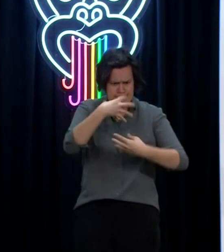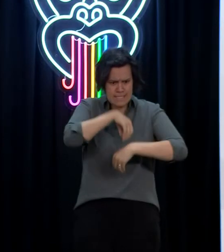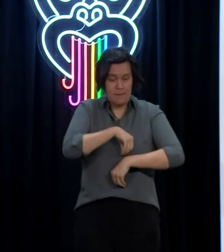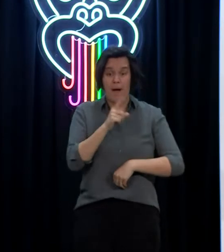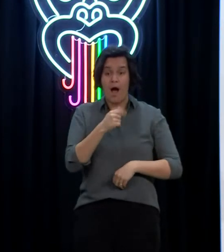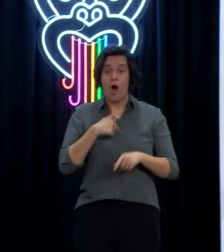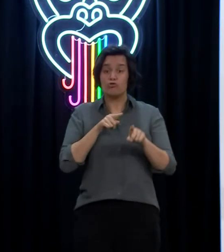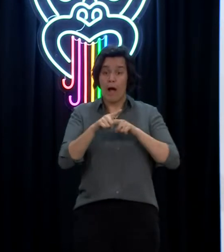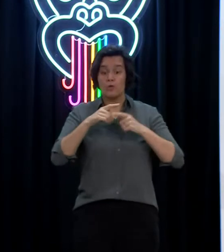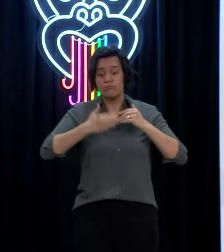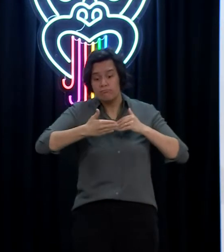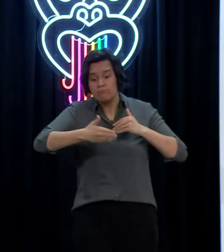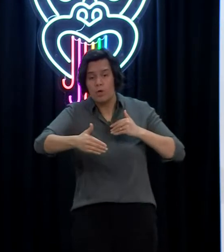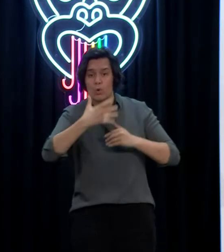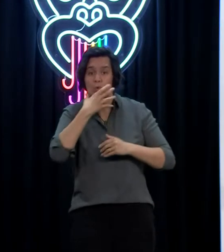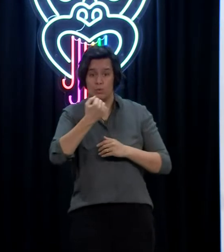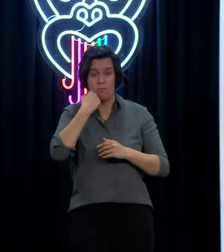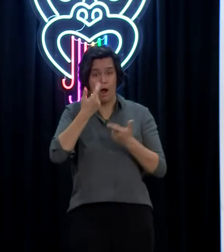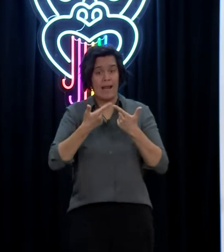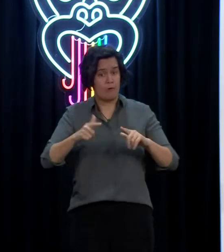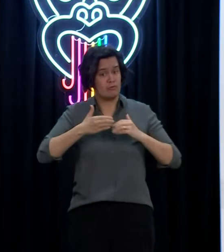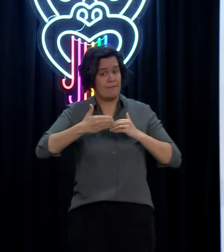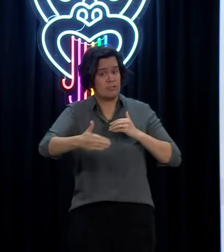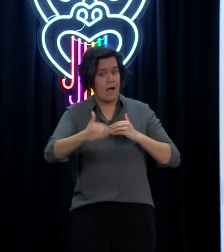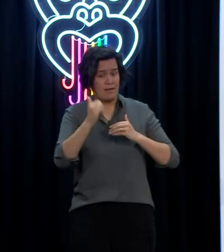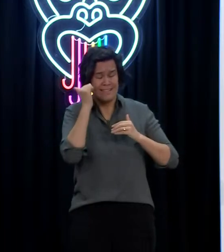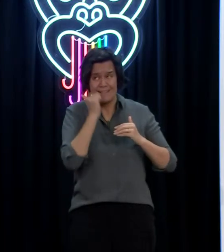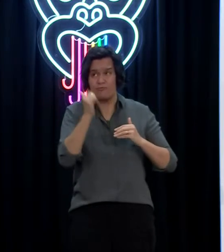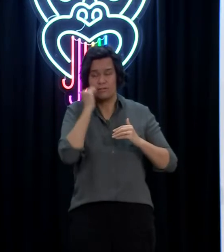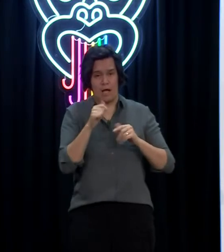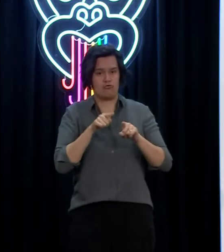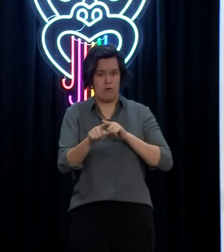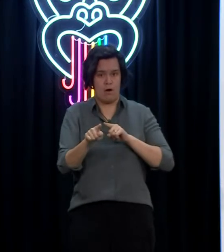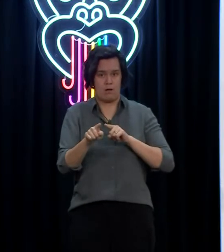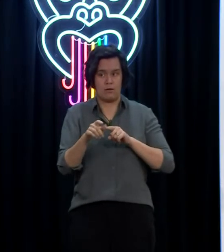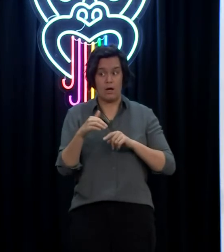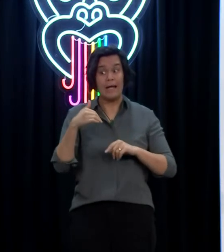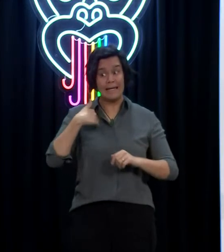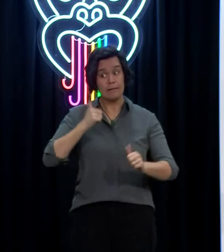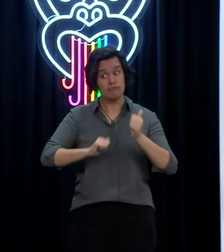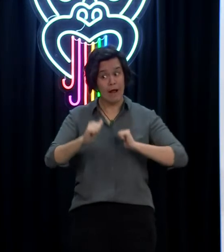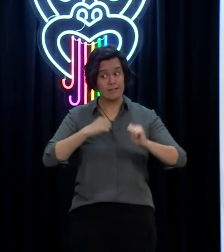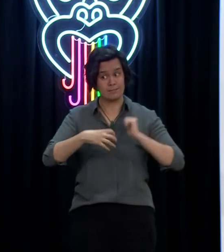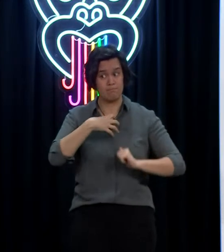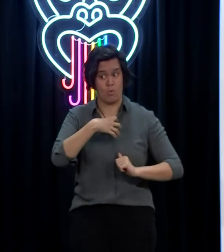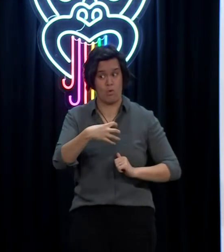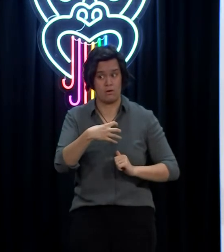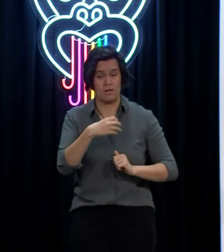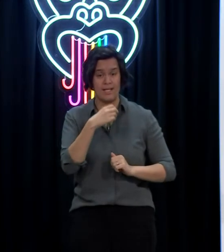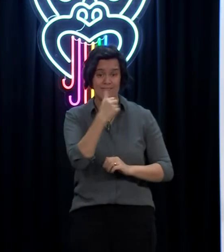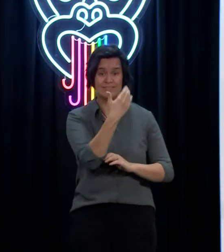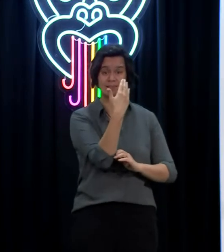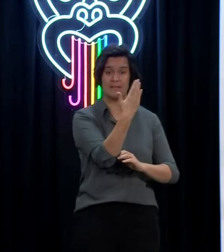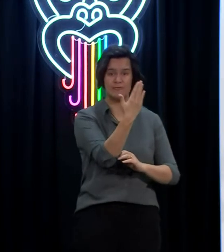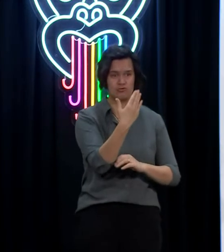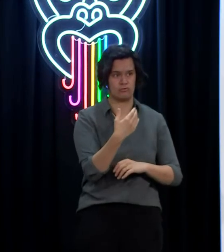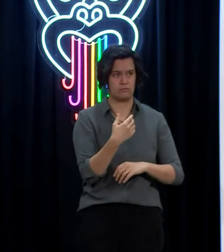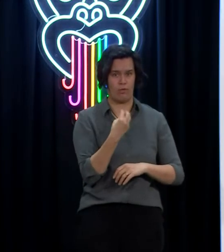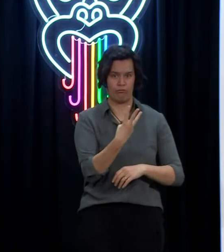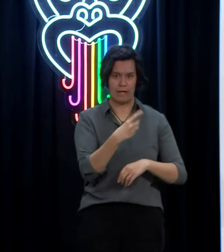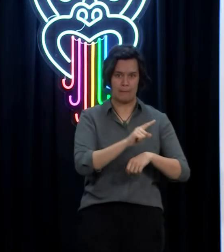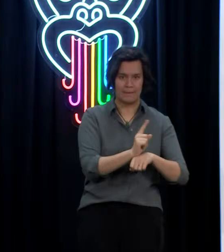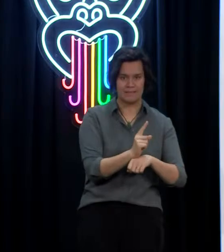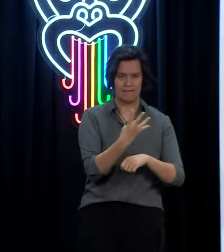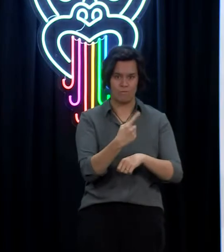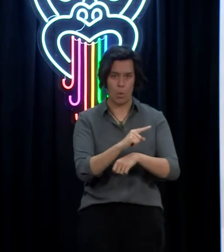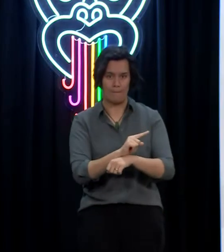Te Reo Māori in my everyday life now. I do need to practice if I'm going to do 3 or 4 minutes in Te Reo Māori